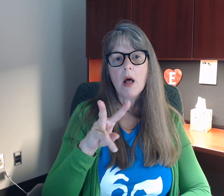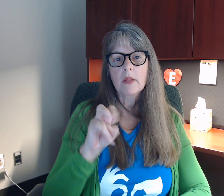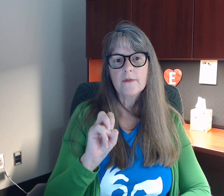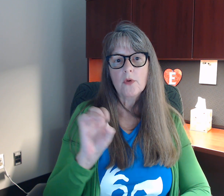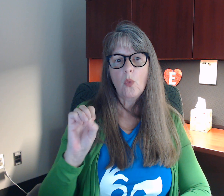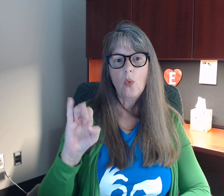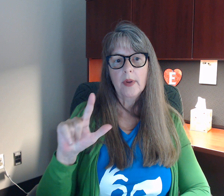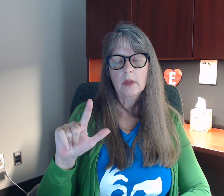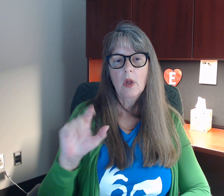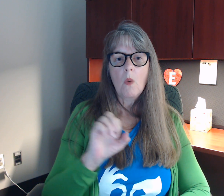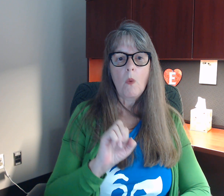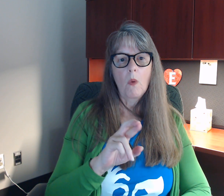olive oil or